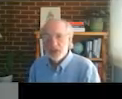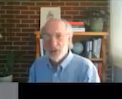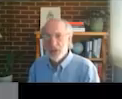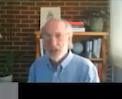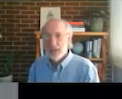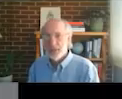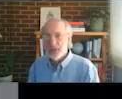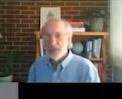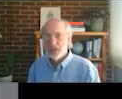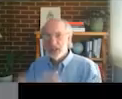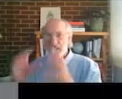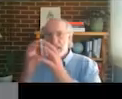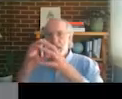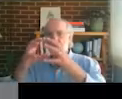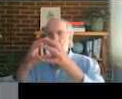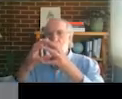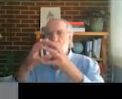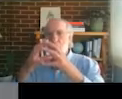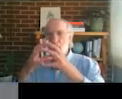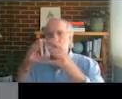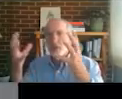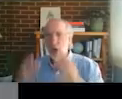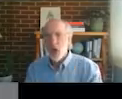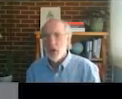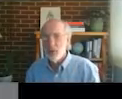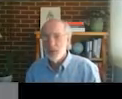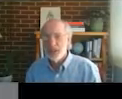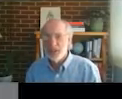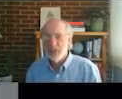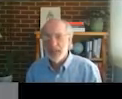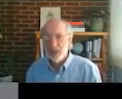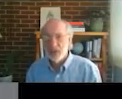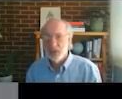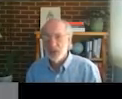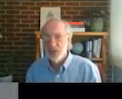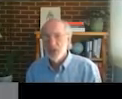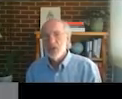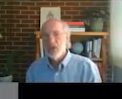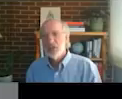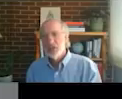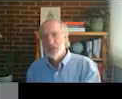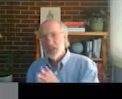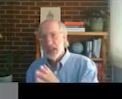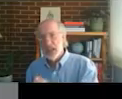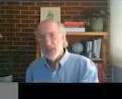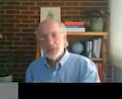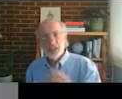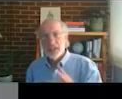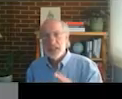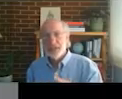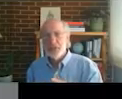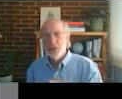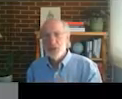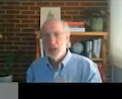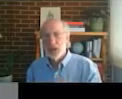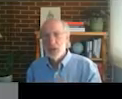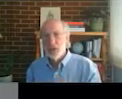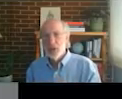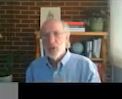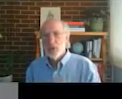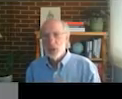with your peers, you're going to need a ball. The ball will become valuable. So there's, if